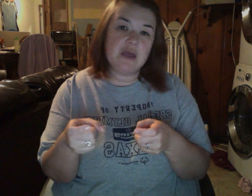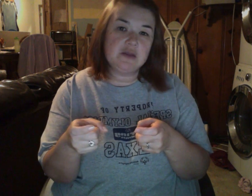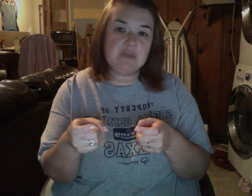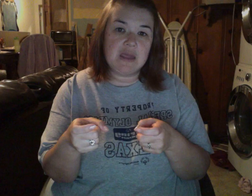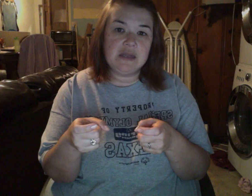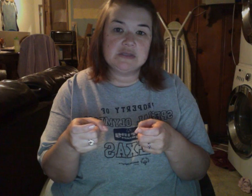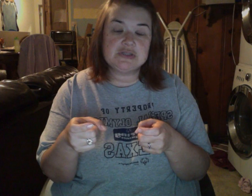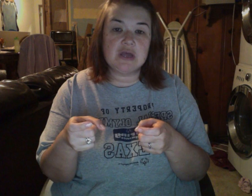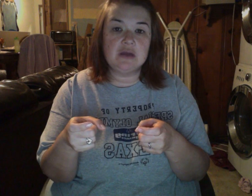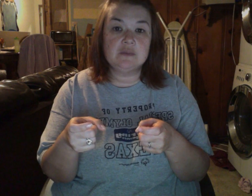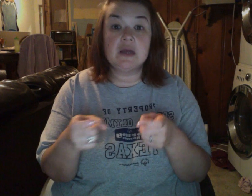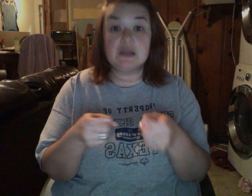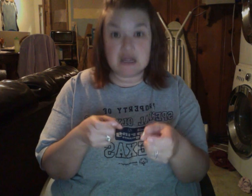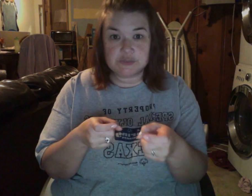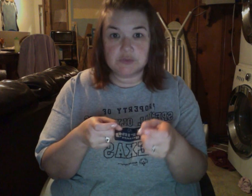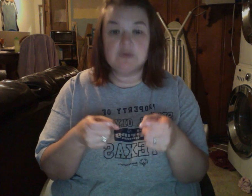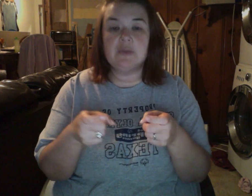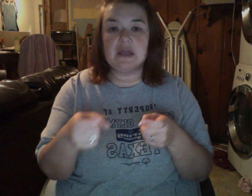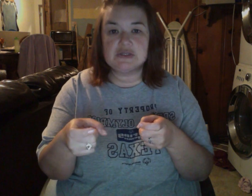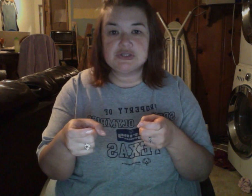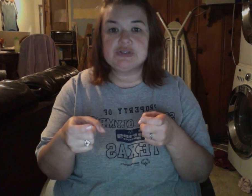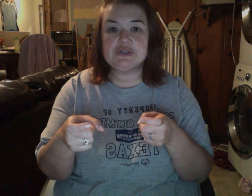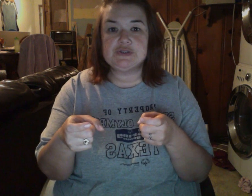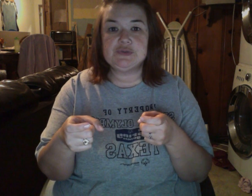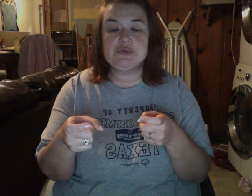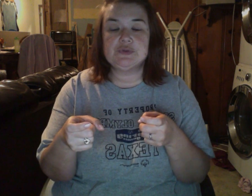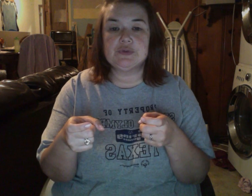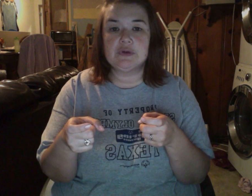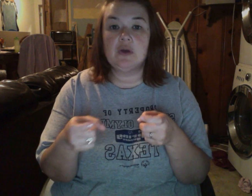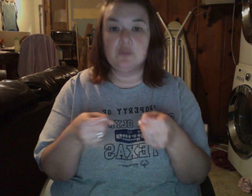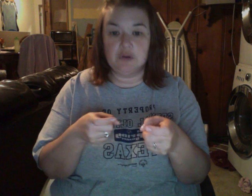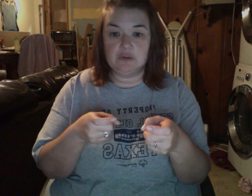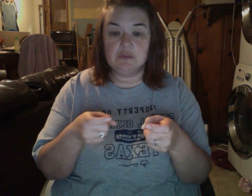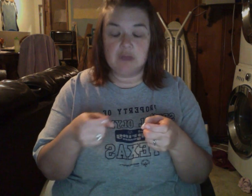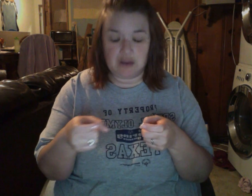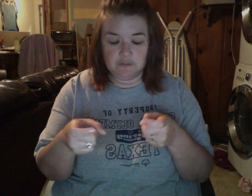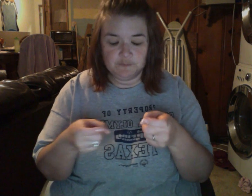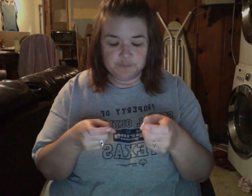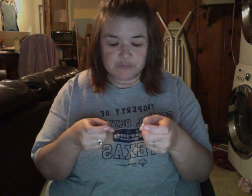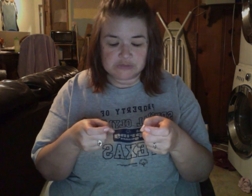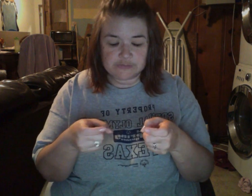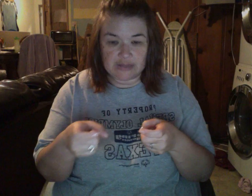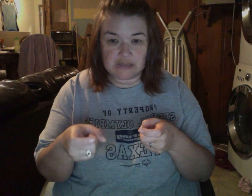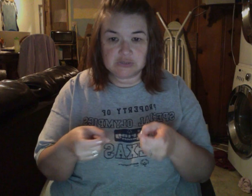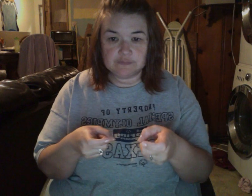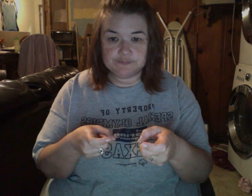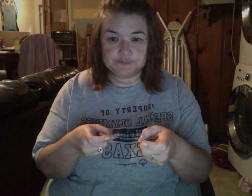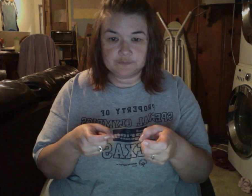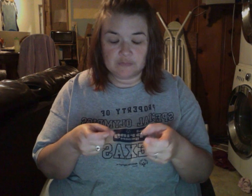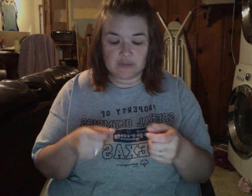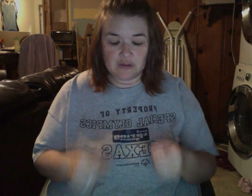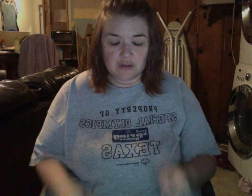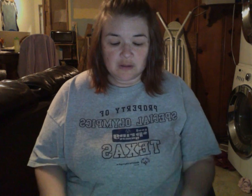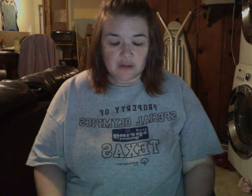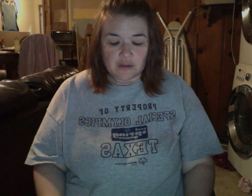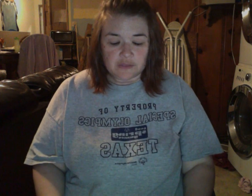you manage a classroom. You manage to do your homework, okay? To manage. The